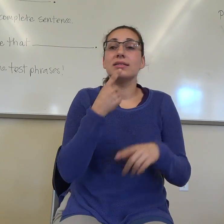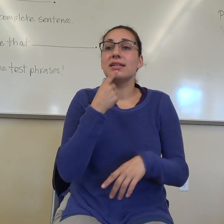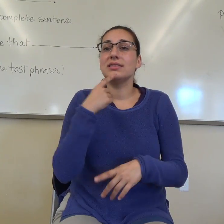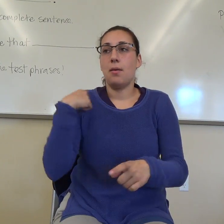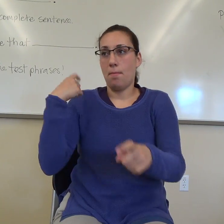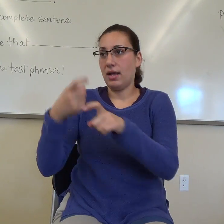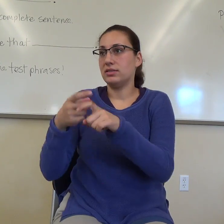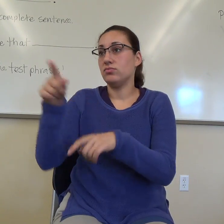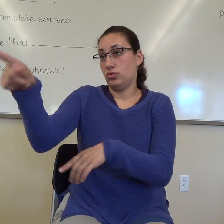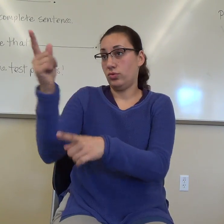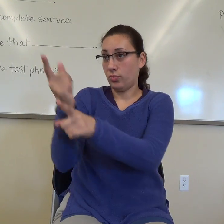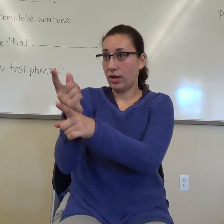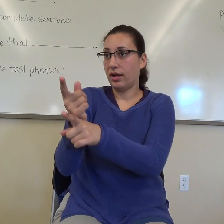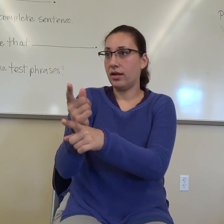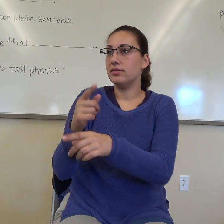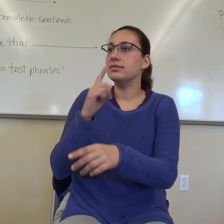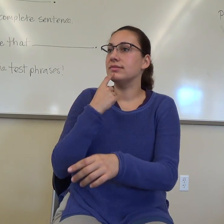Then, what's this?